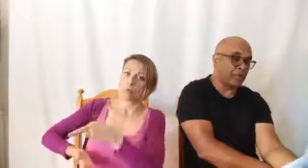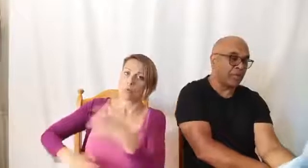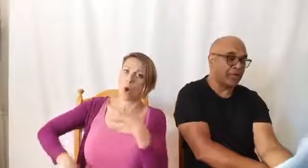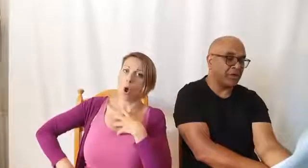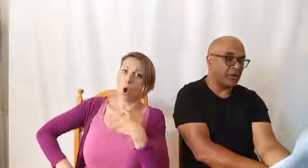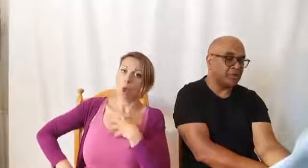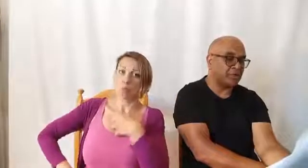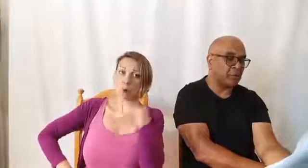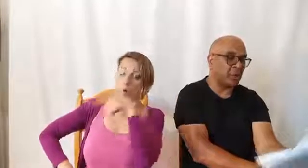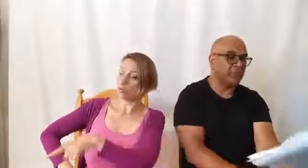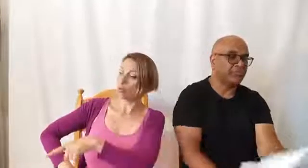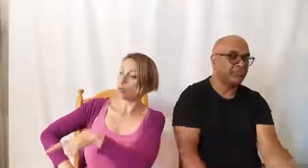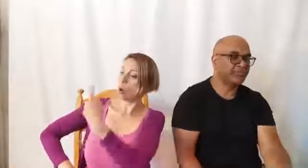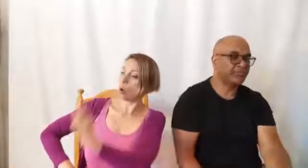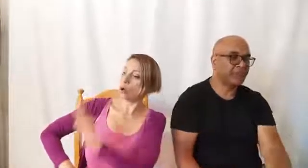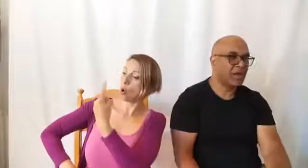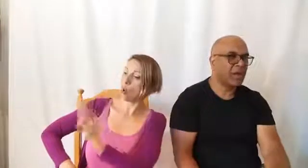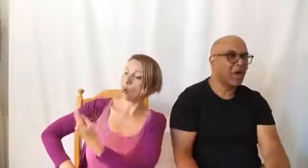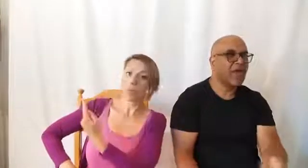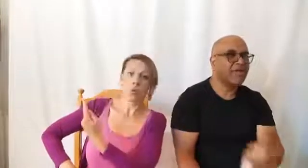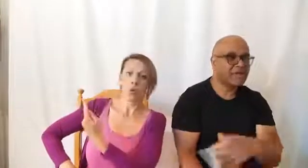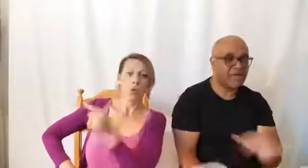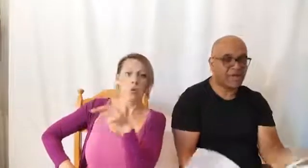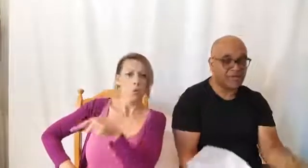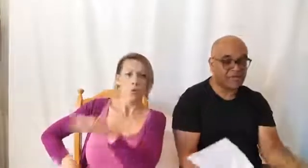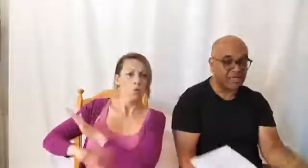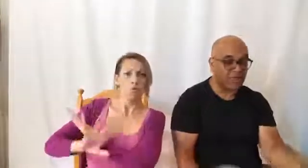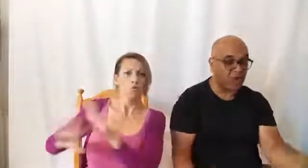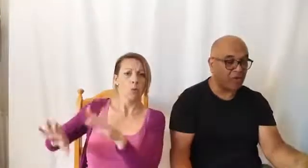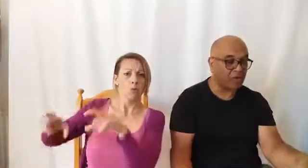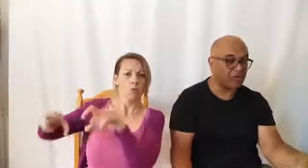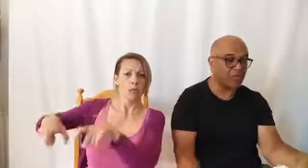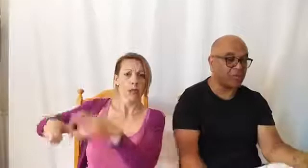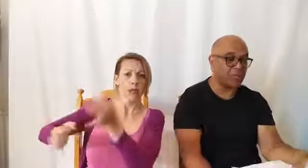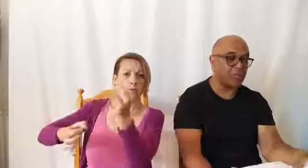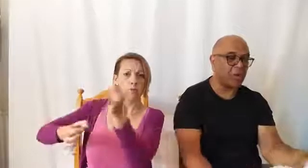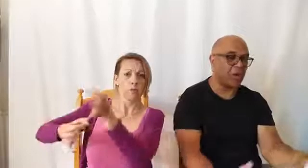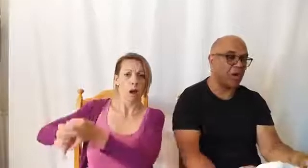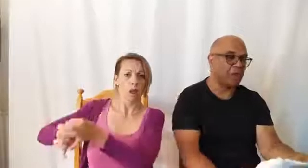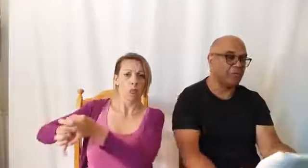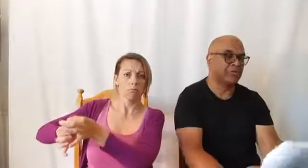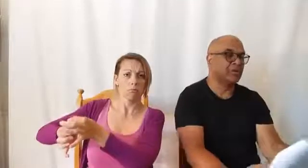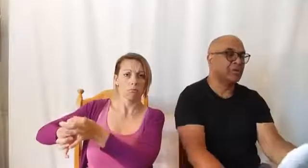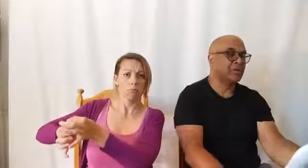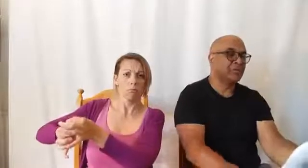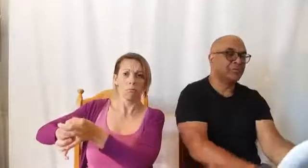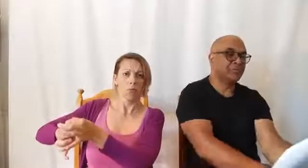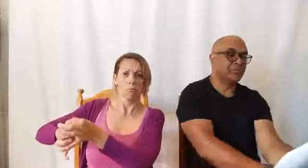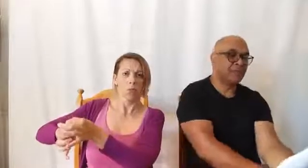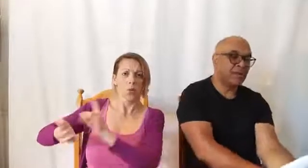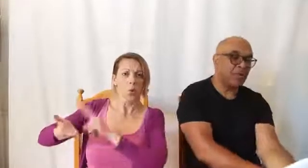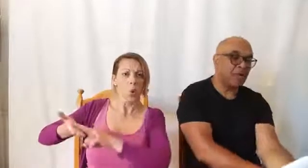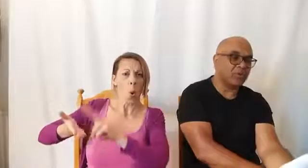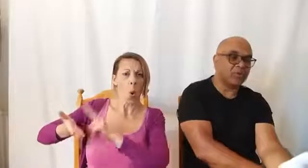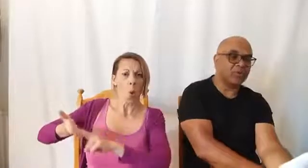a nice little home. I never see barnacles floating among the waves." "Out in these